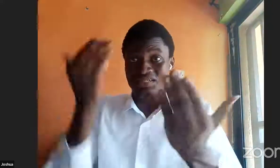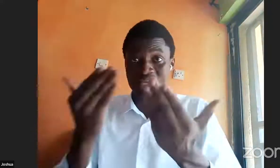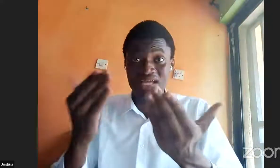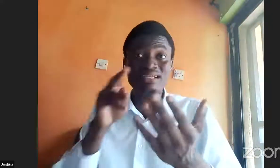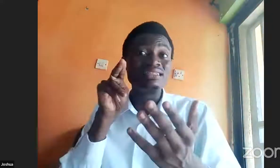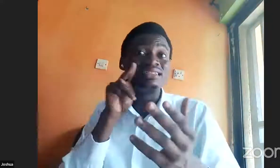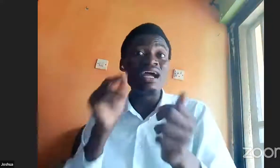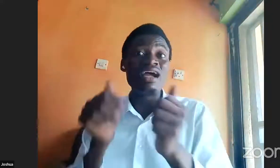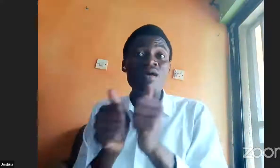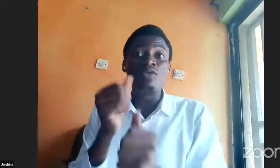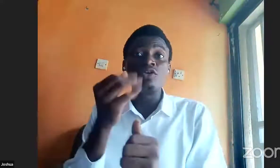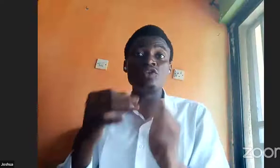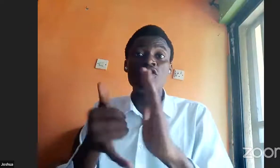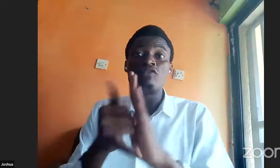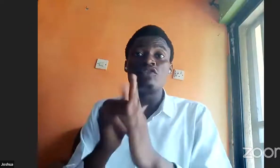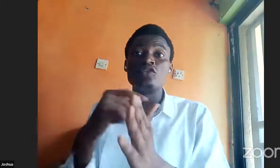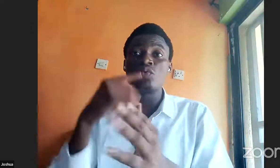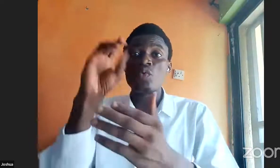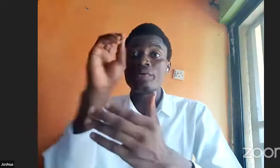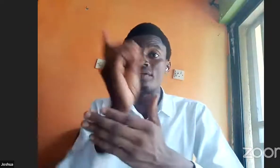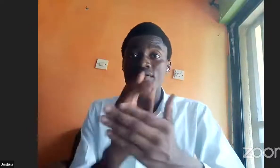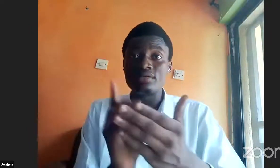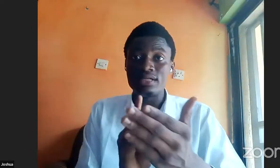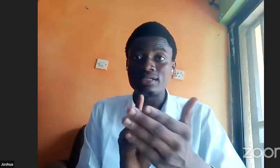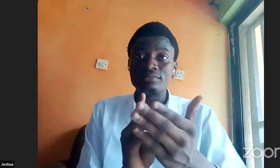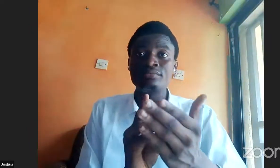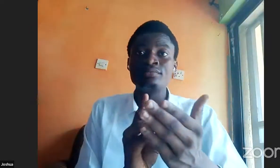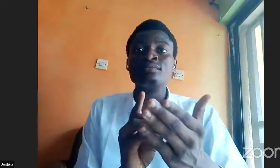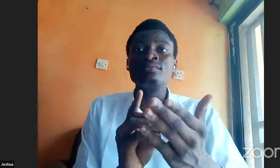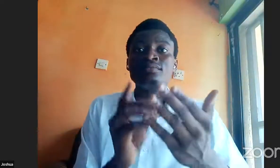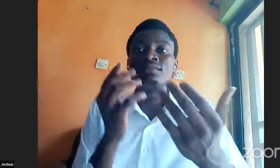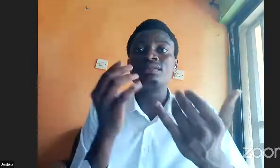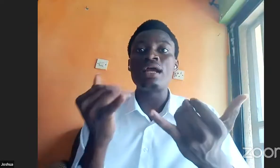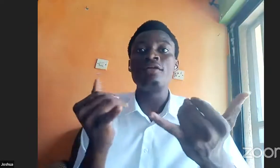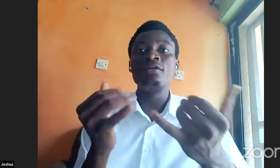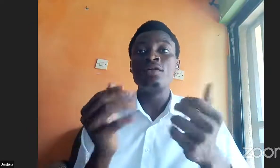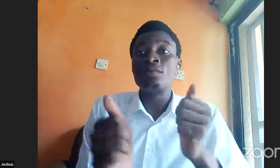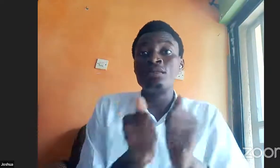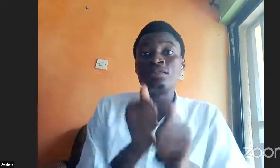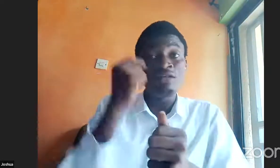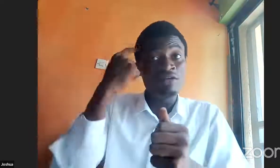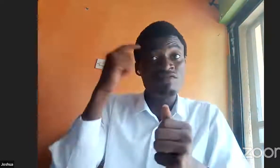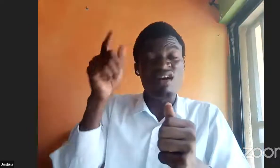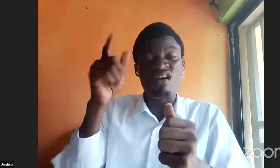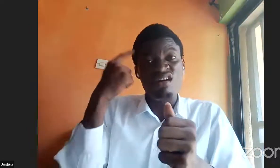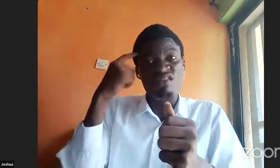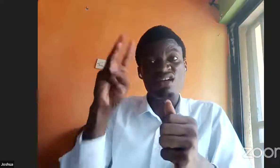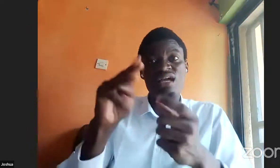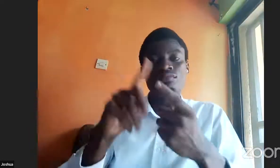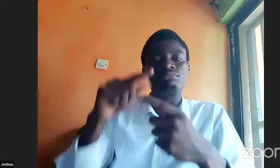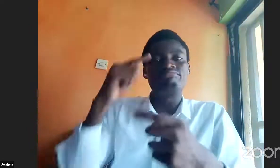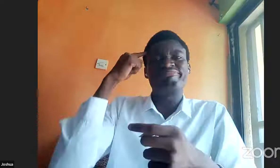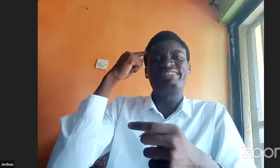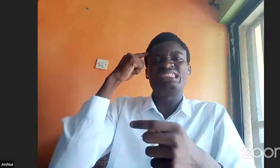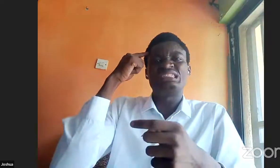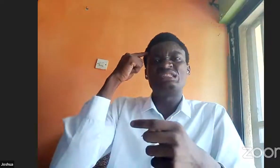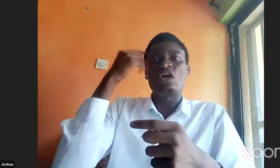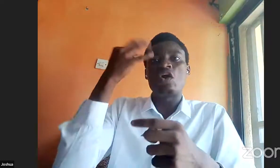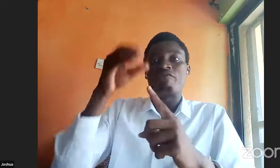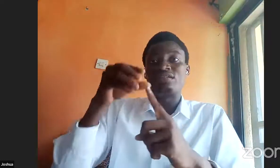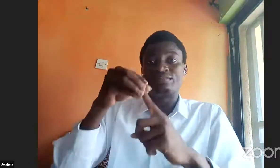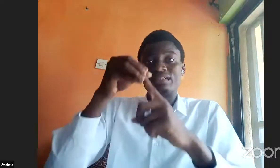suffering from disabilities, so it becomes impossible for them to think the special needs of a blind person, for instance, or a